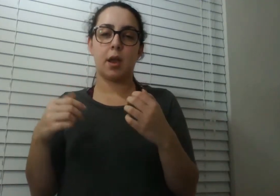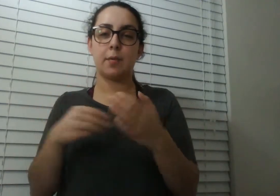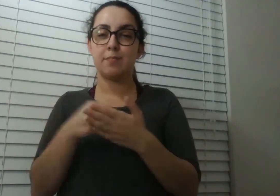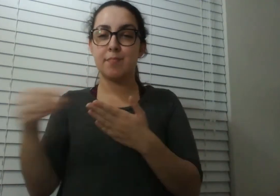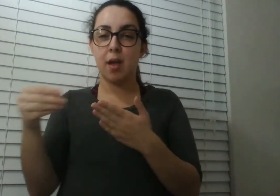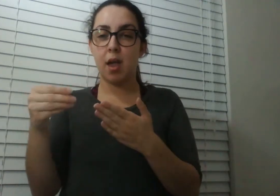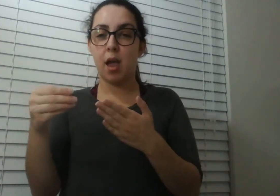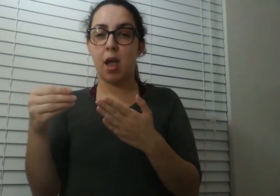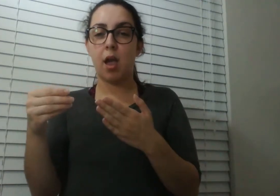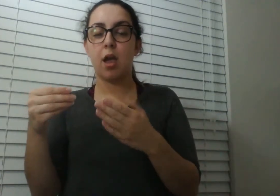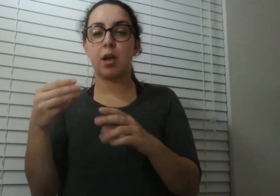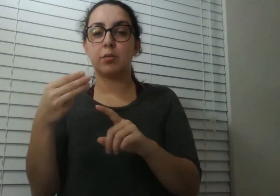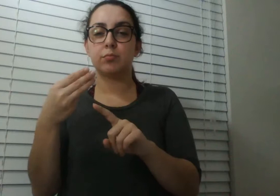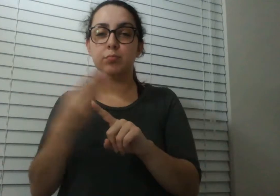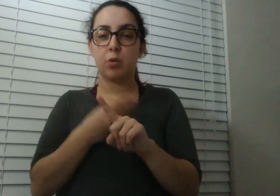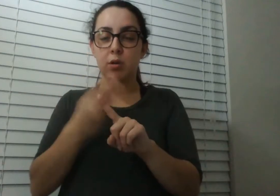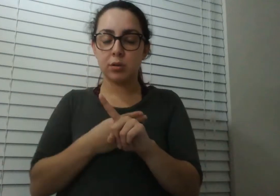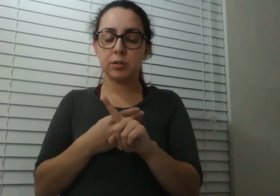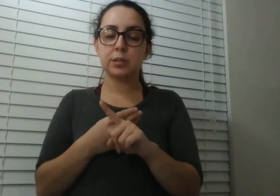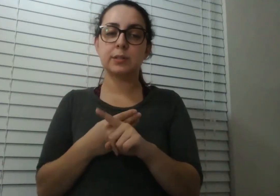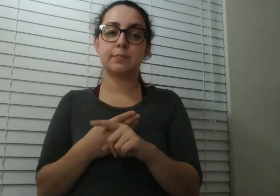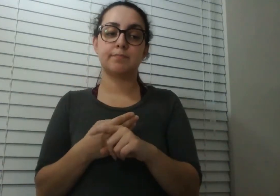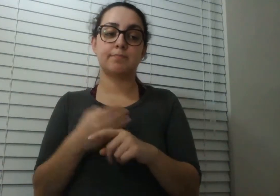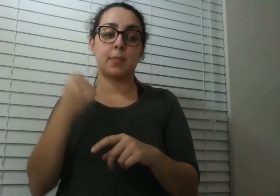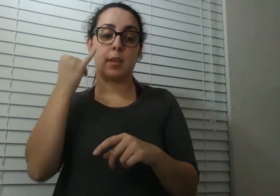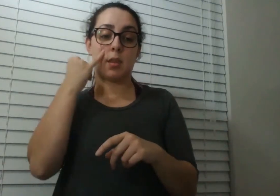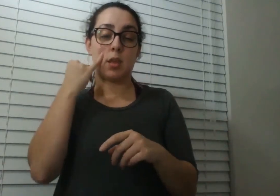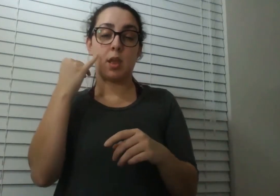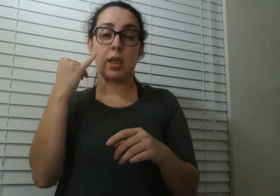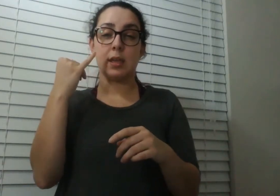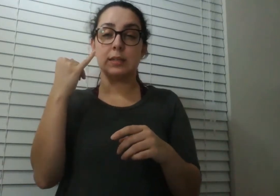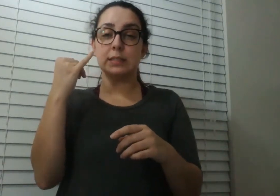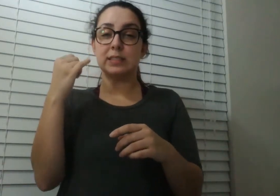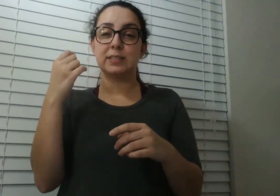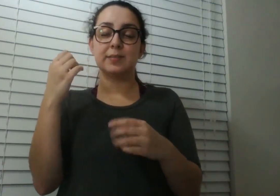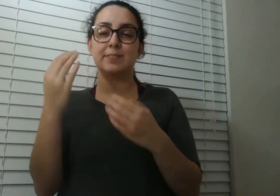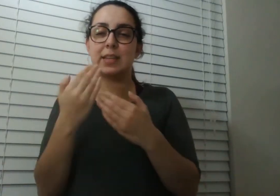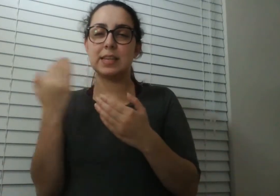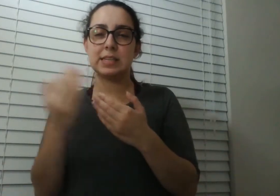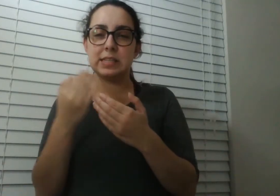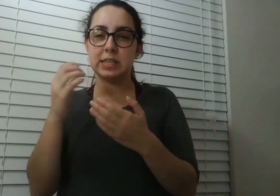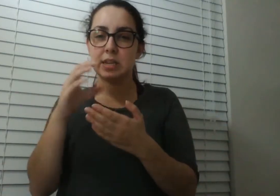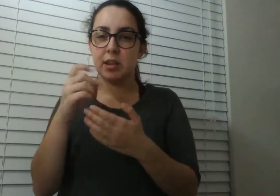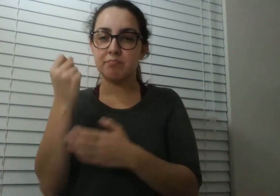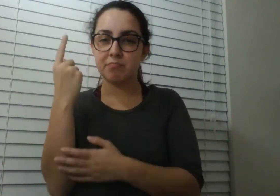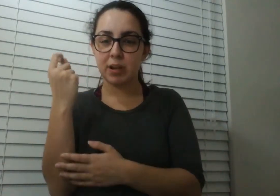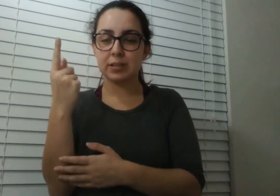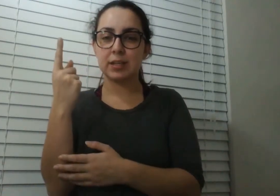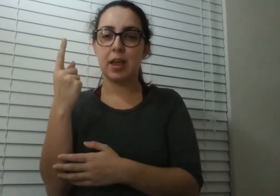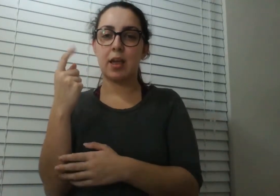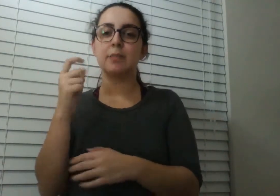Rocket Mortgage, you can apply simply and understand fully so you can mortgage confidently. To get started, go to